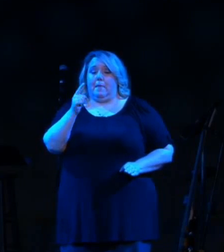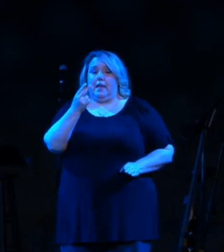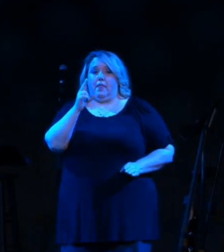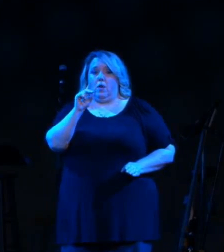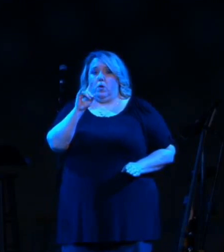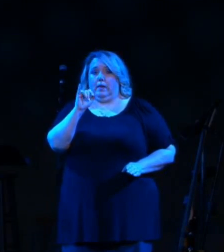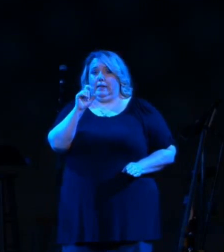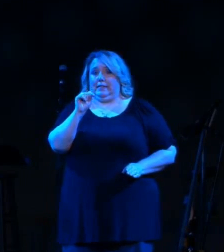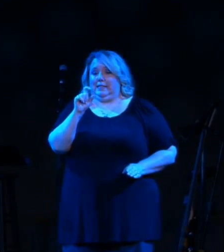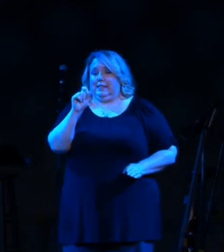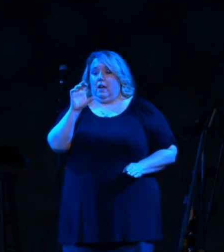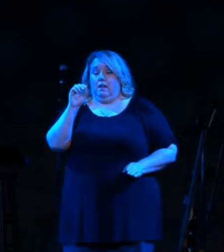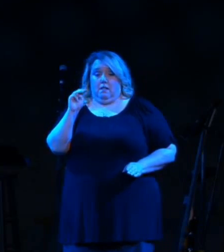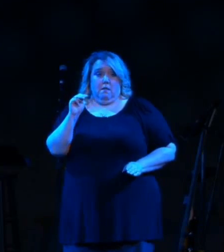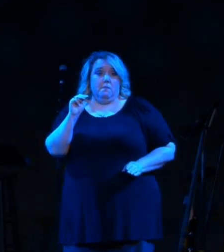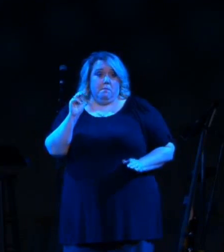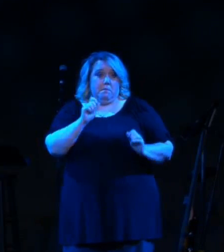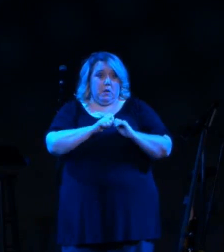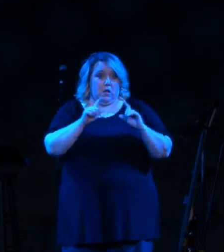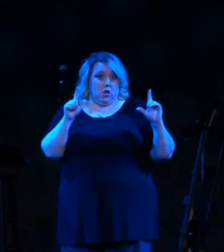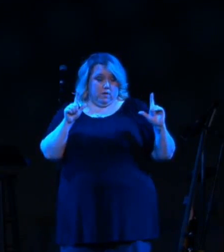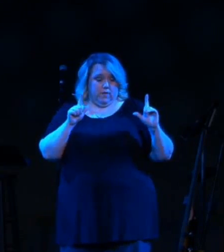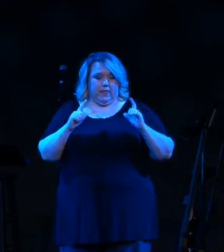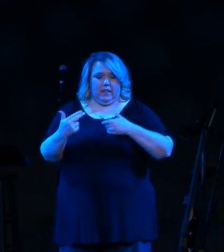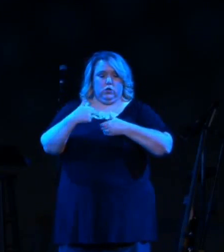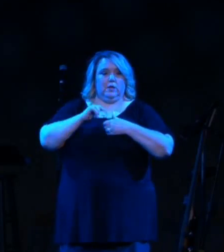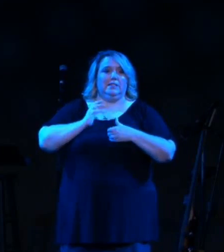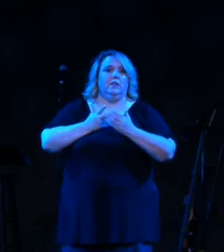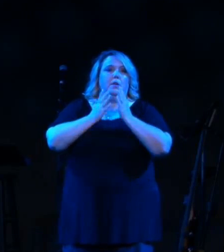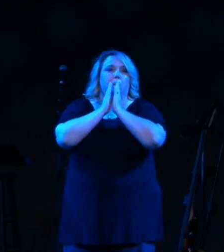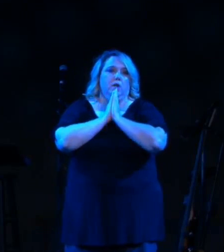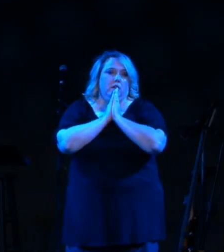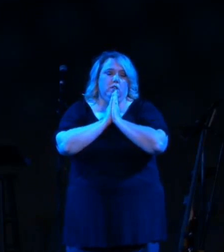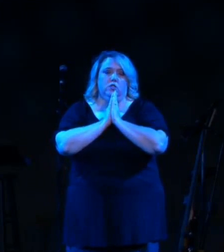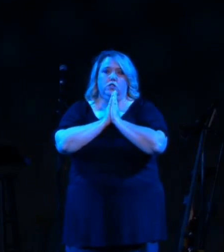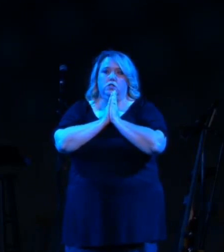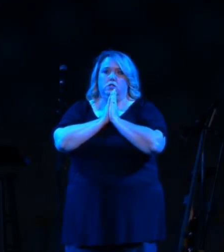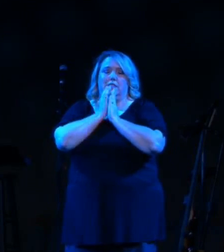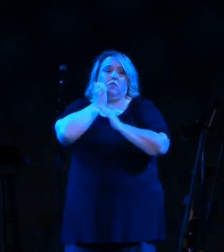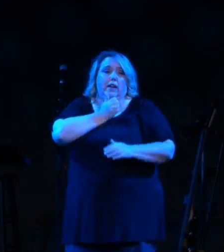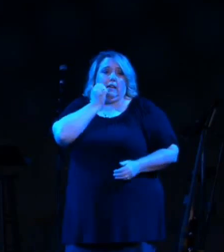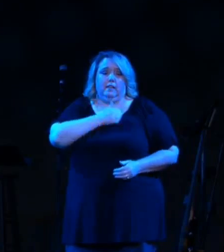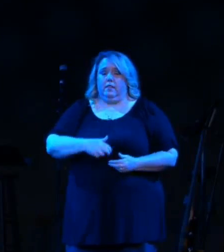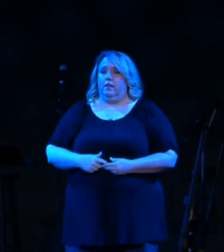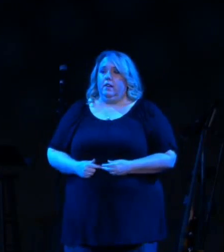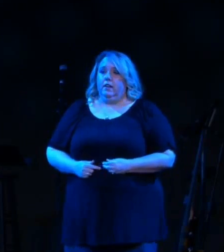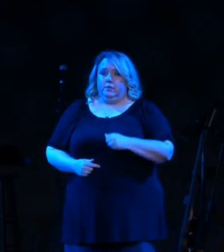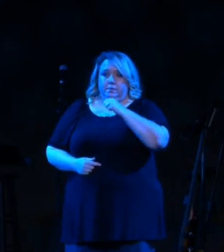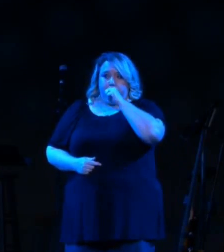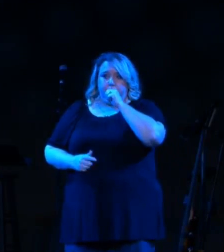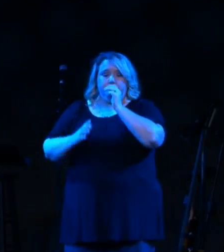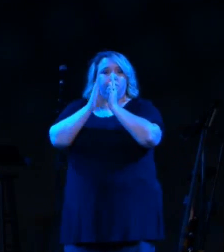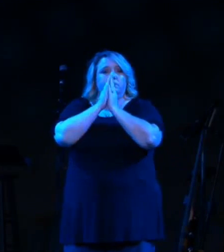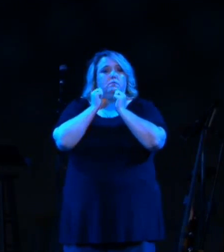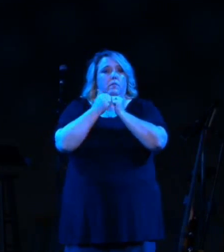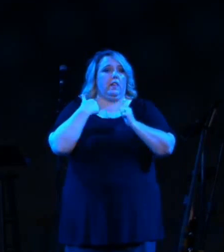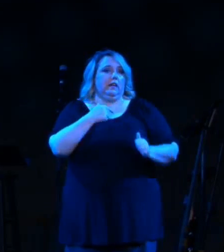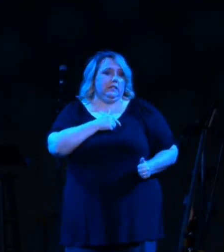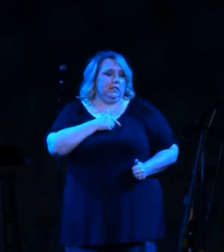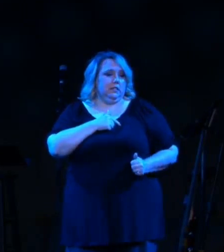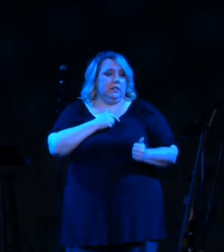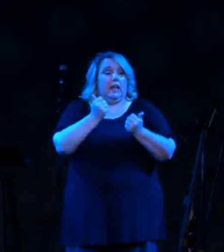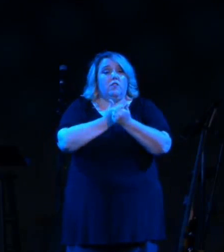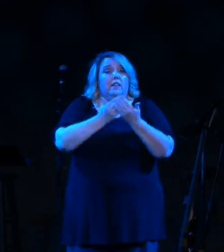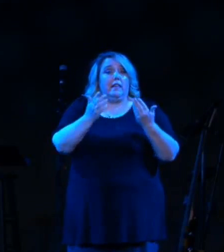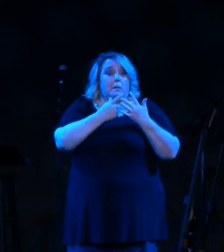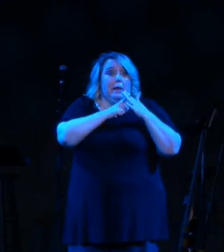unitingmethodist.com. Join us in our prayers each and every day. Pray with us. Everything